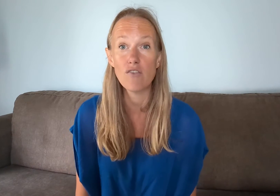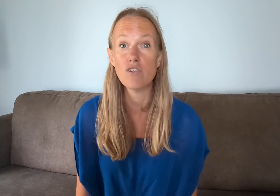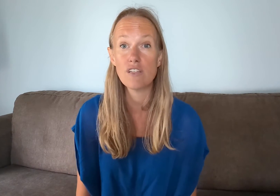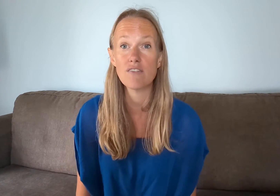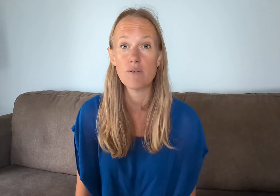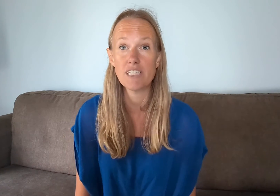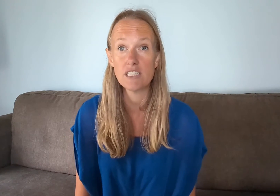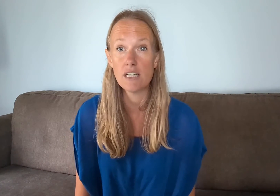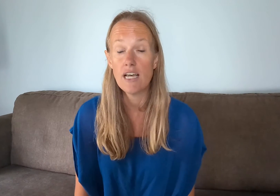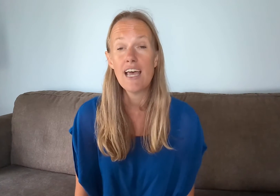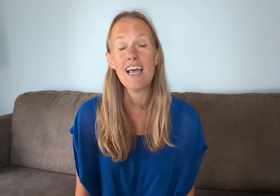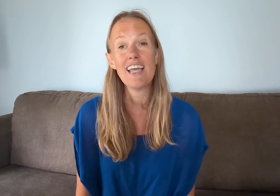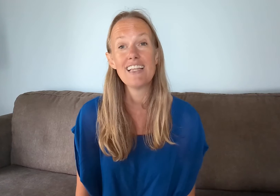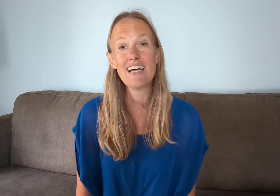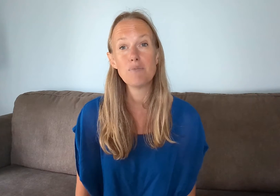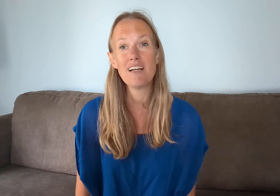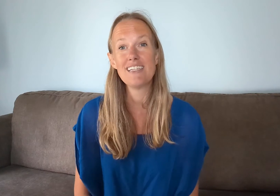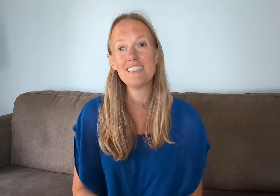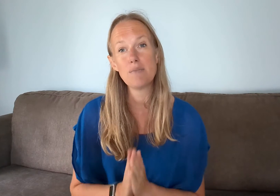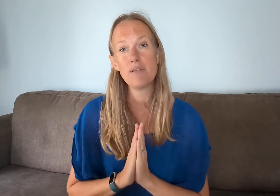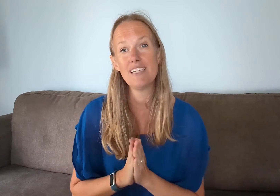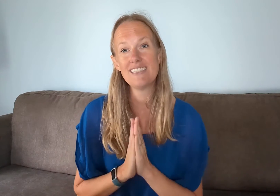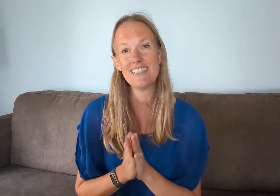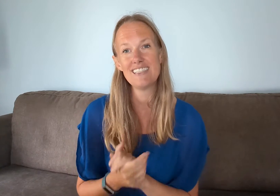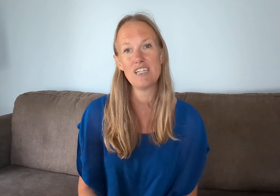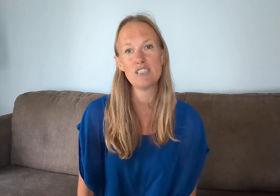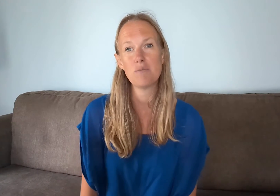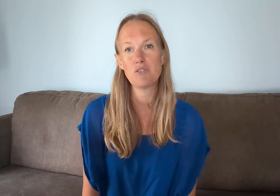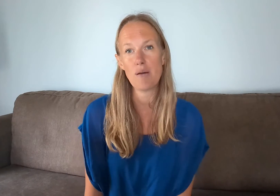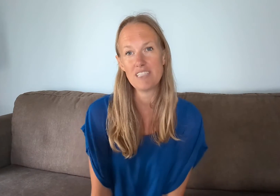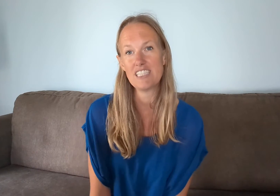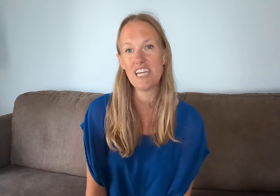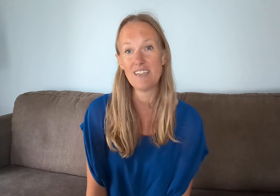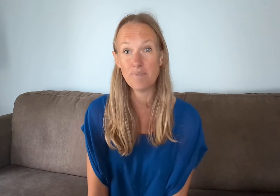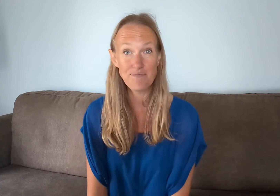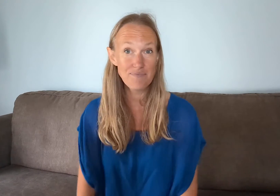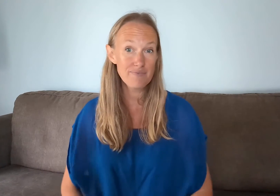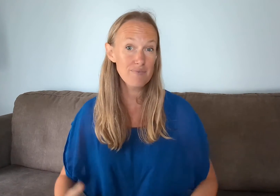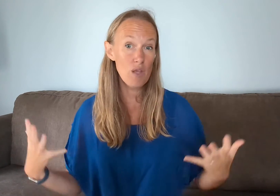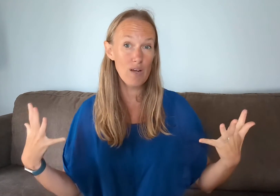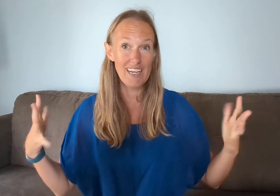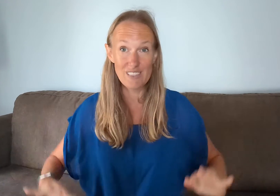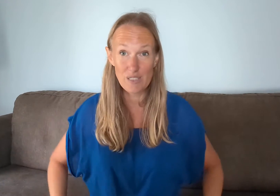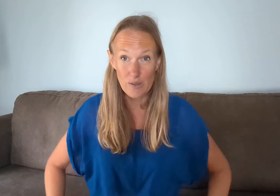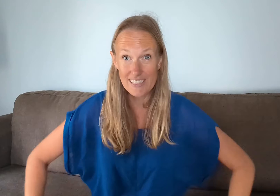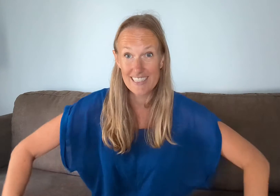helpful information. And last but not least, please consider subscribing to the channel. Okay, so let's get